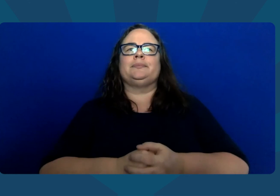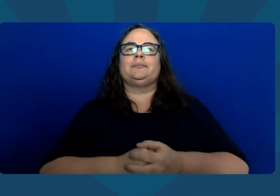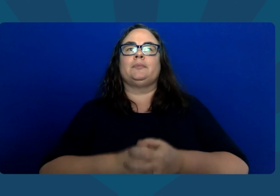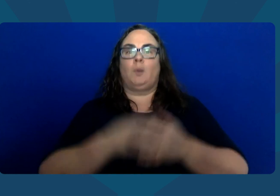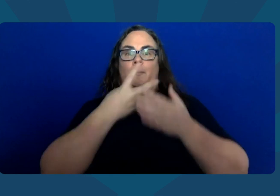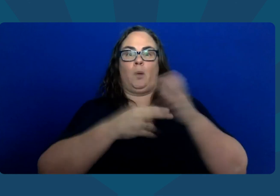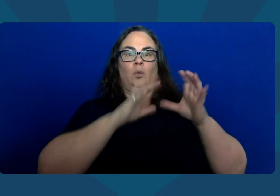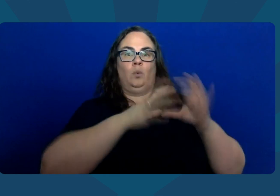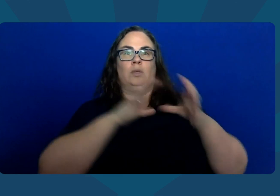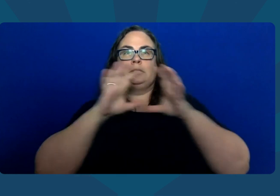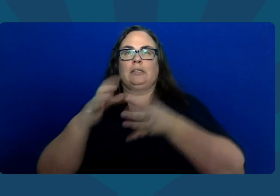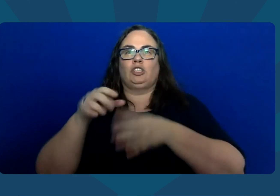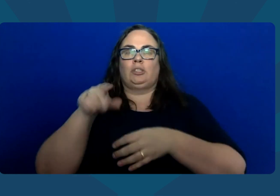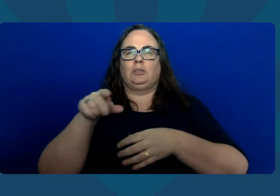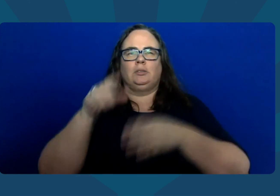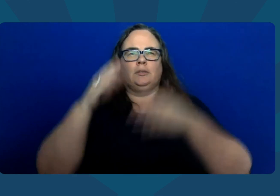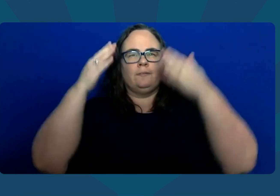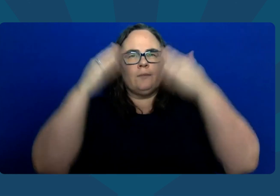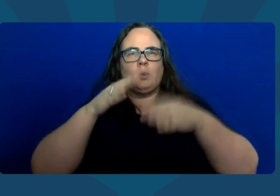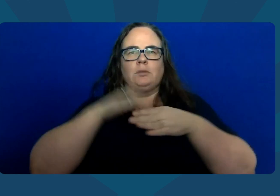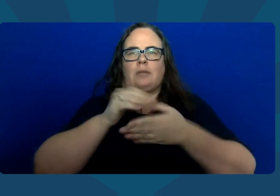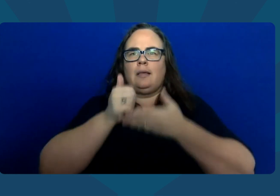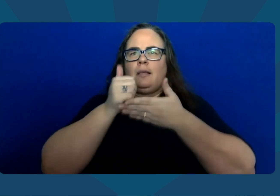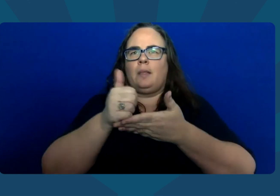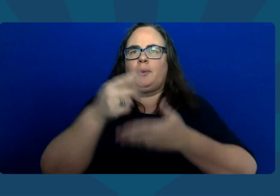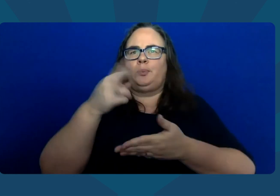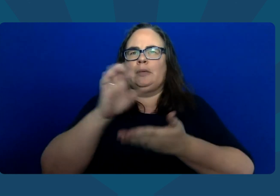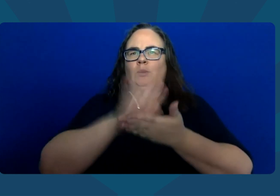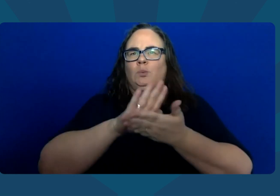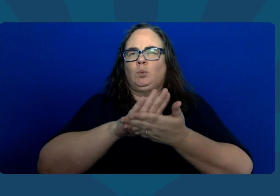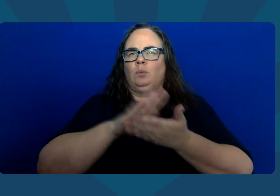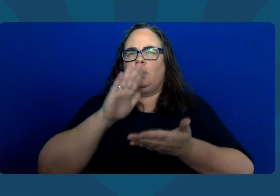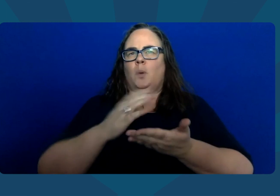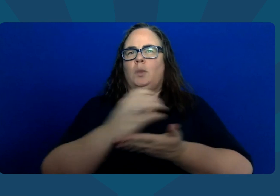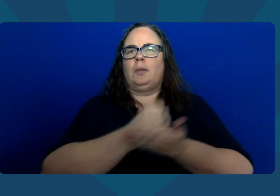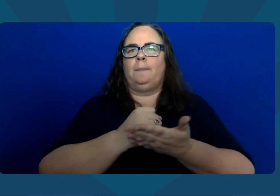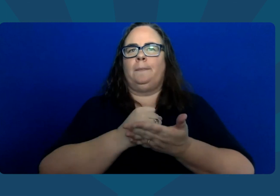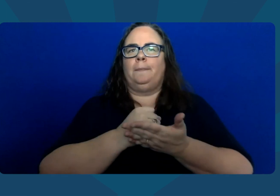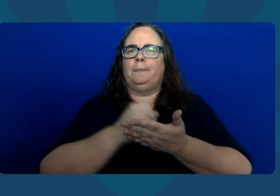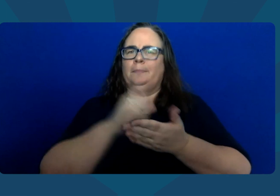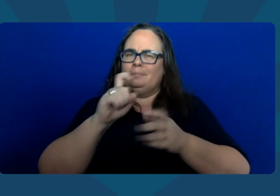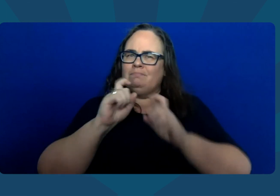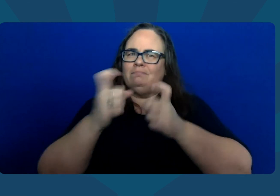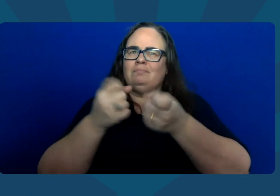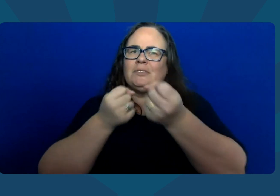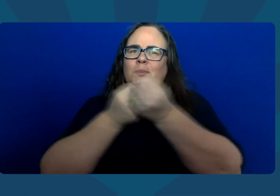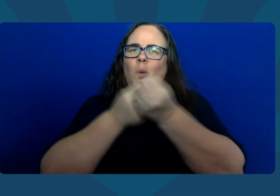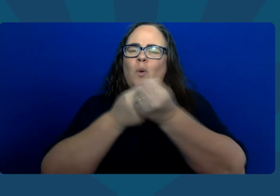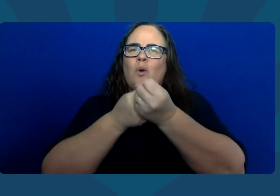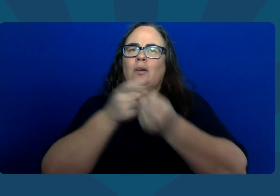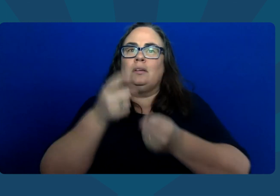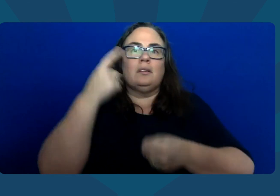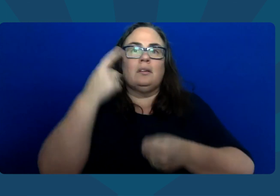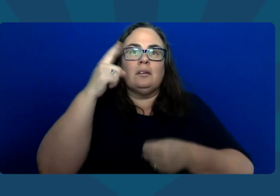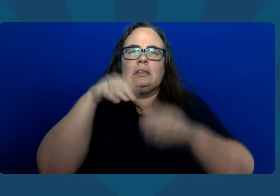Both organizations are focused on helping low-income preschoolers get the support they need to